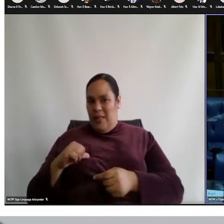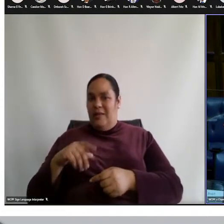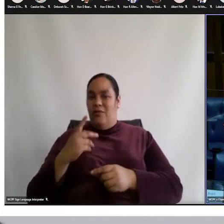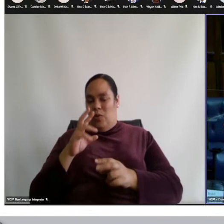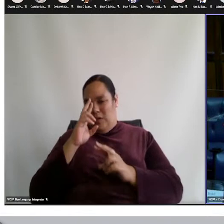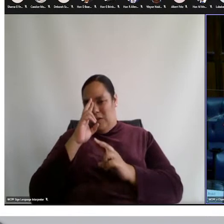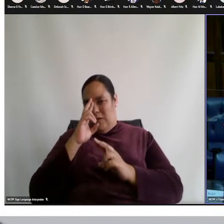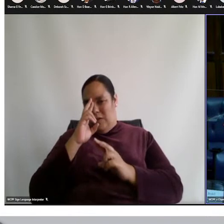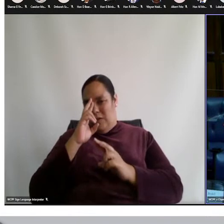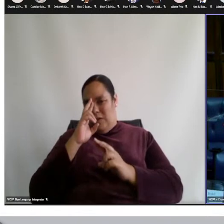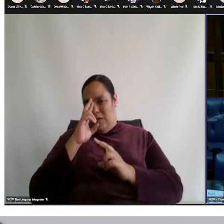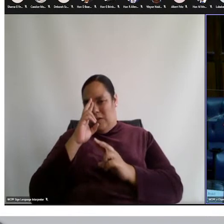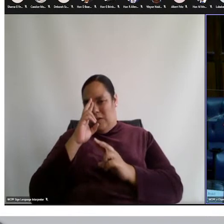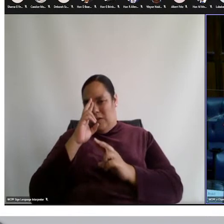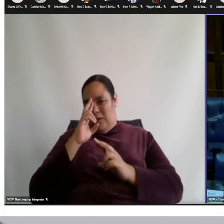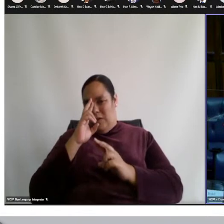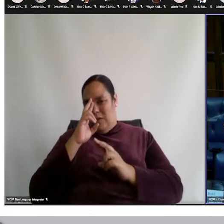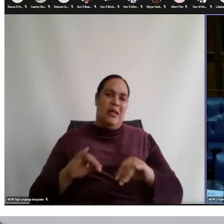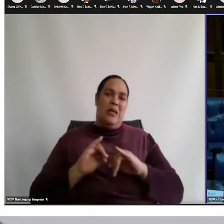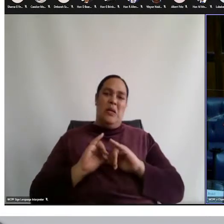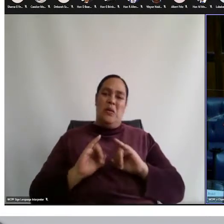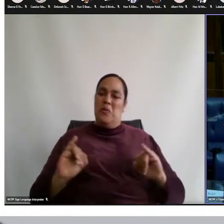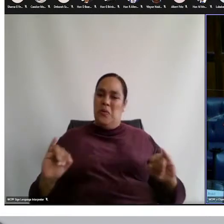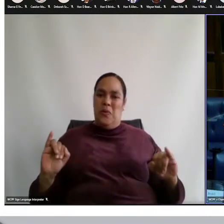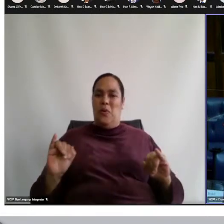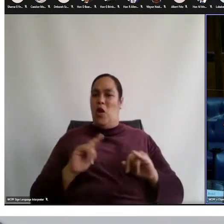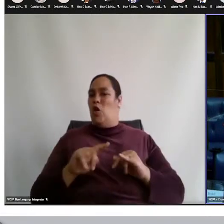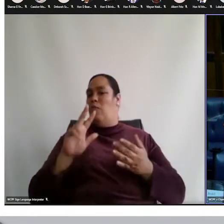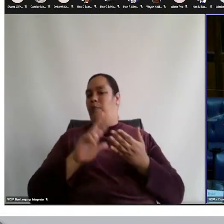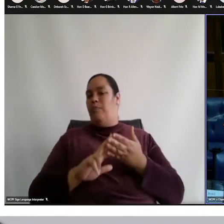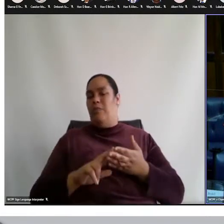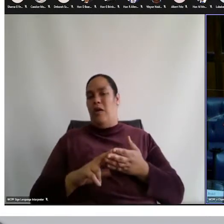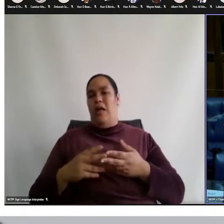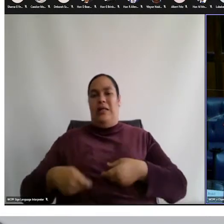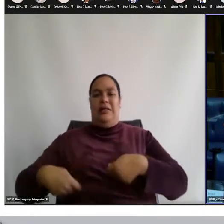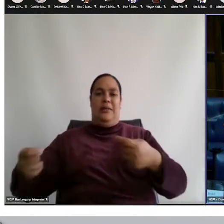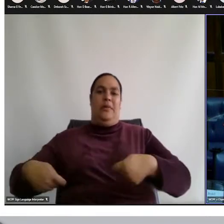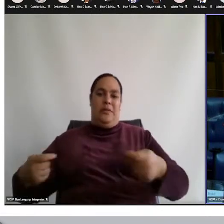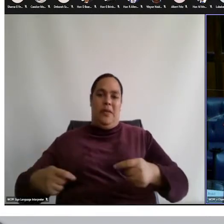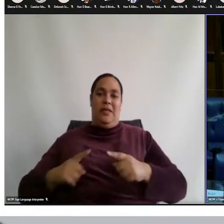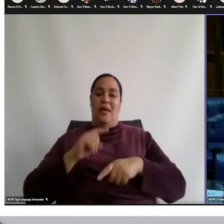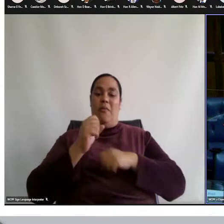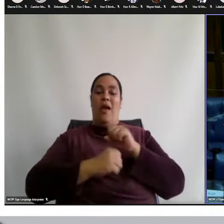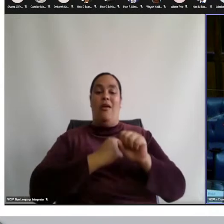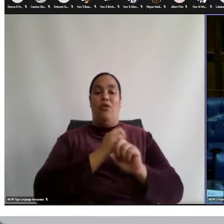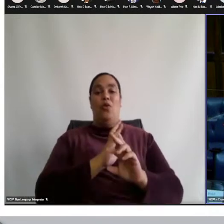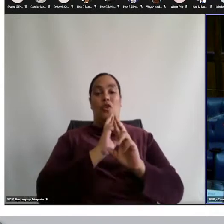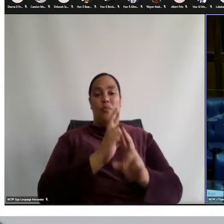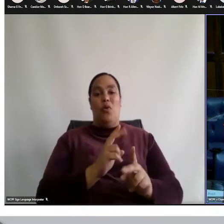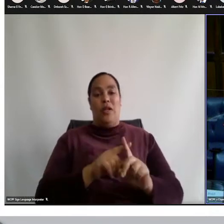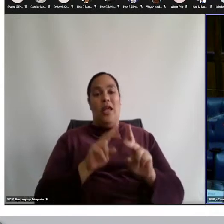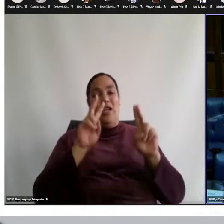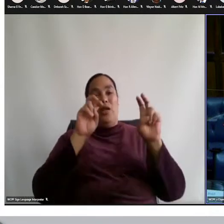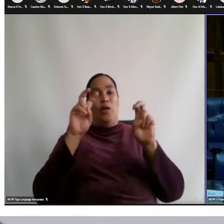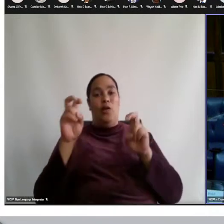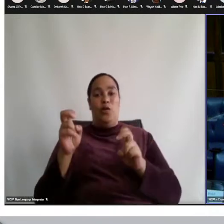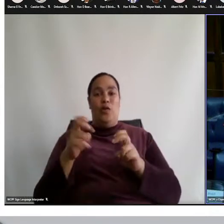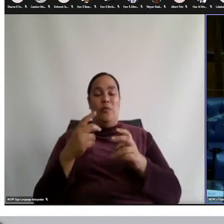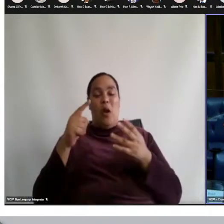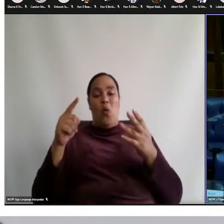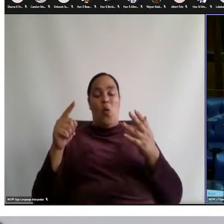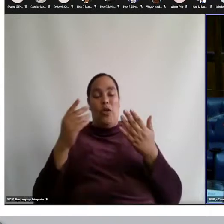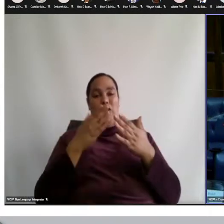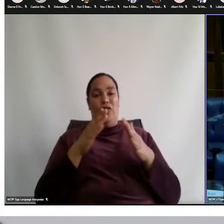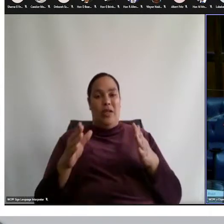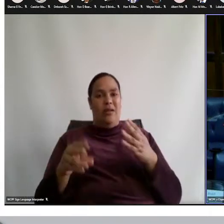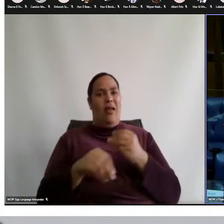fruitless, wasteful, irregular, and unauthorized expenditure, as well as annual reports and issues raised by the Auditor General. In